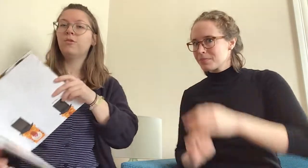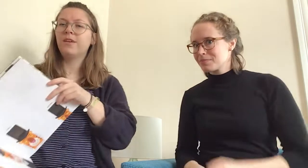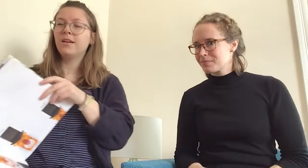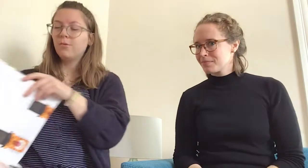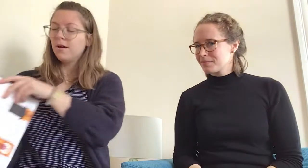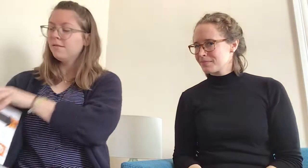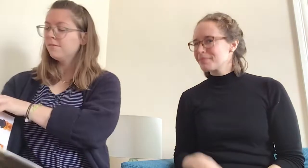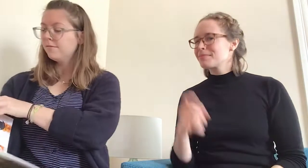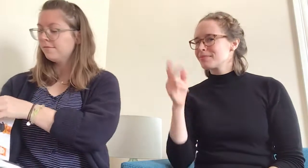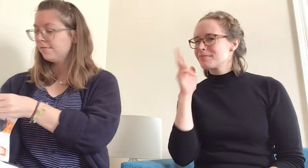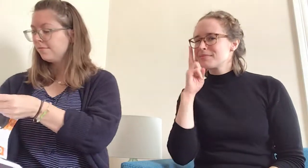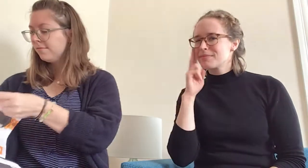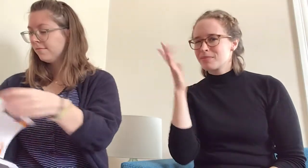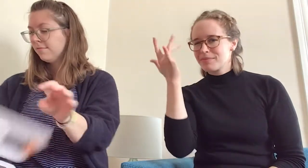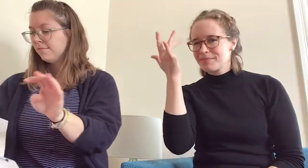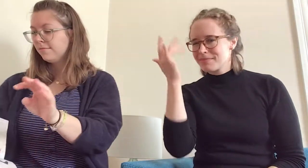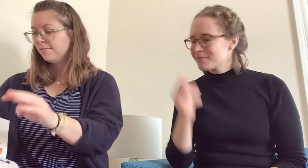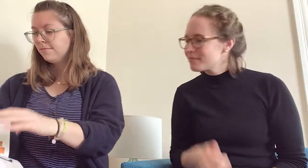We'll find out